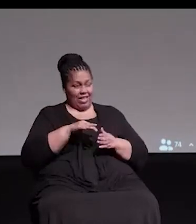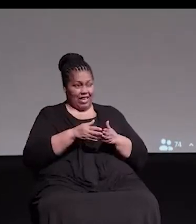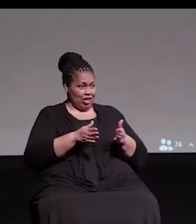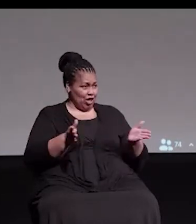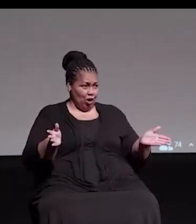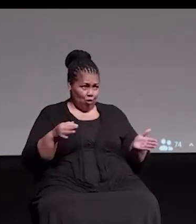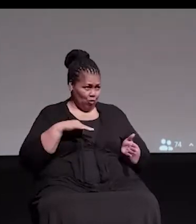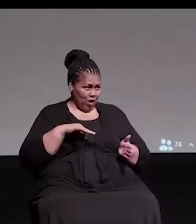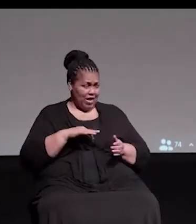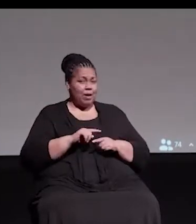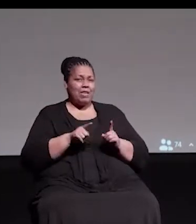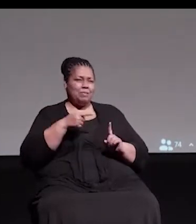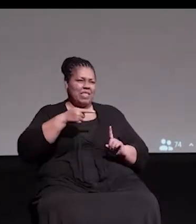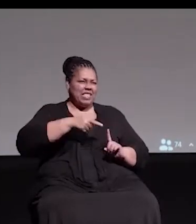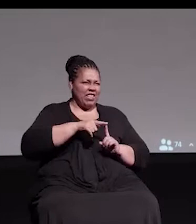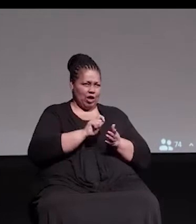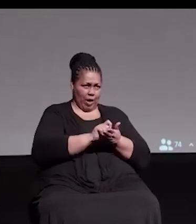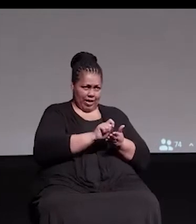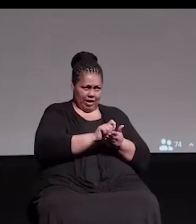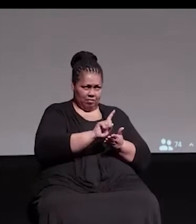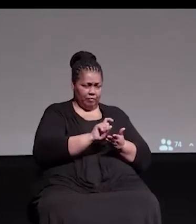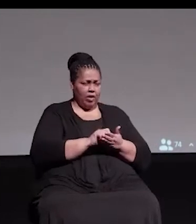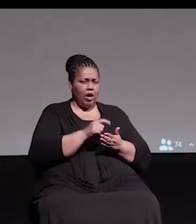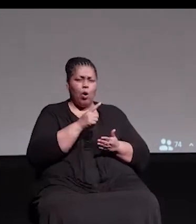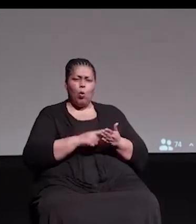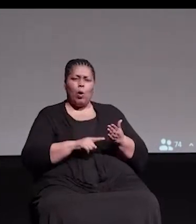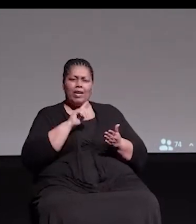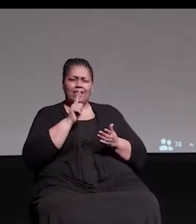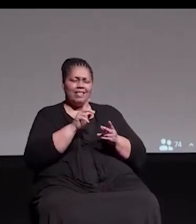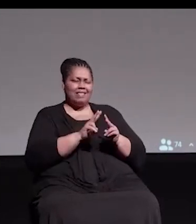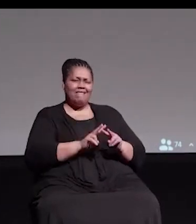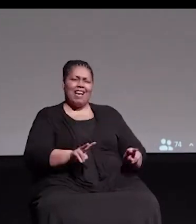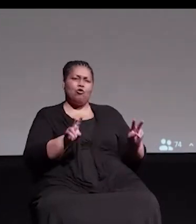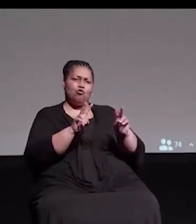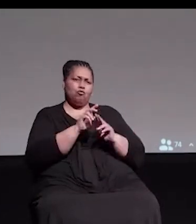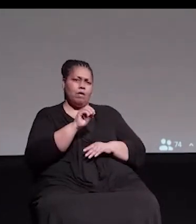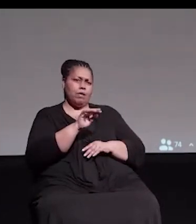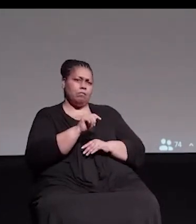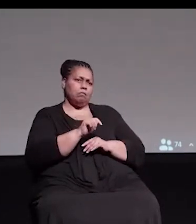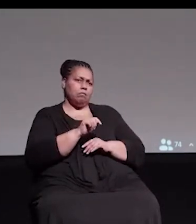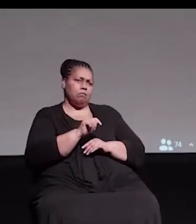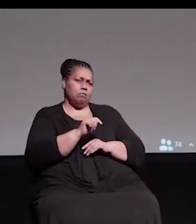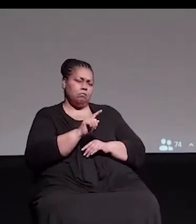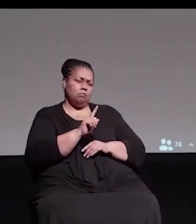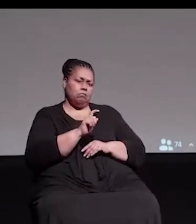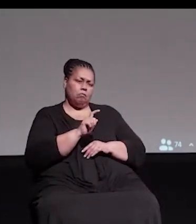crediting, but specifically this one, is that like, what is the value of it?